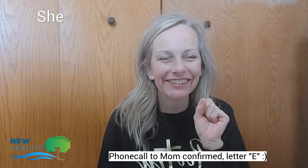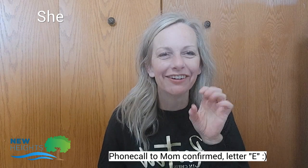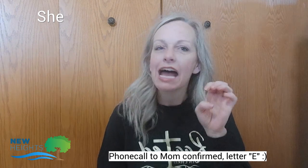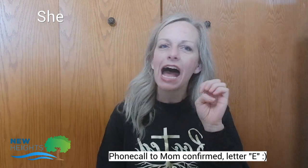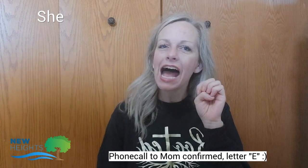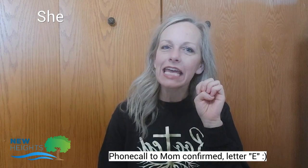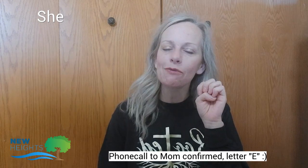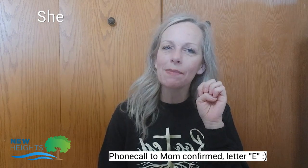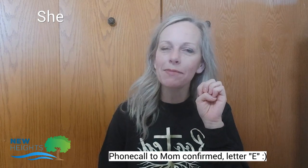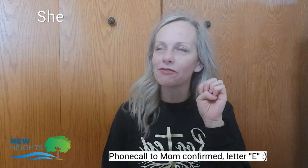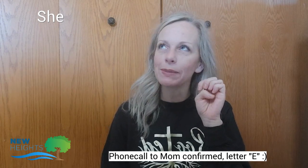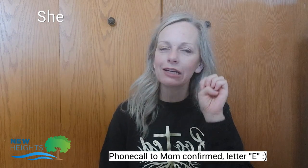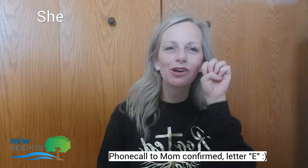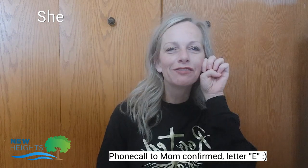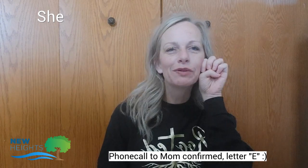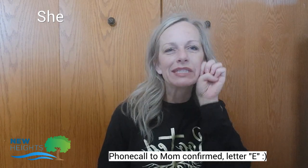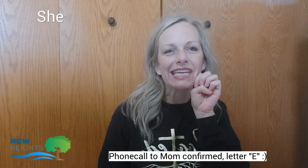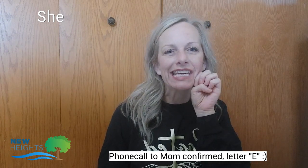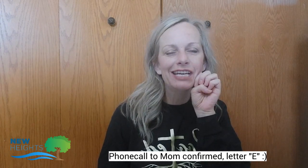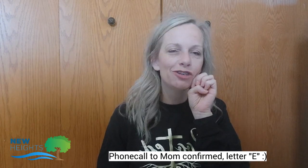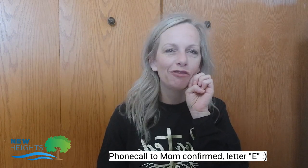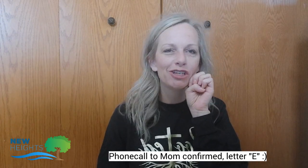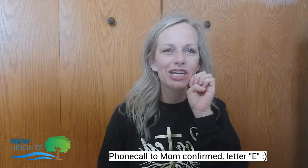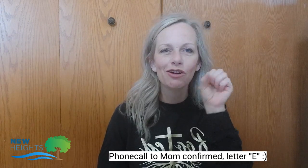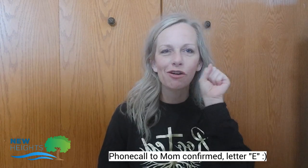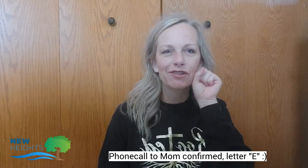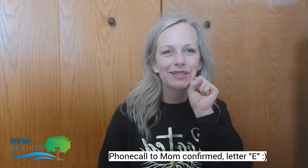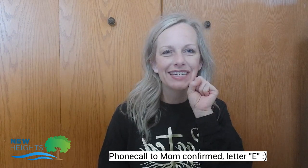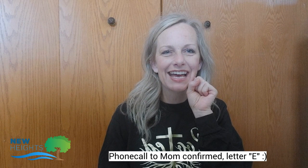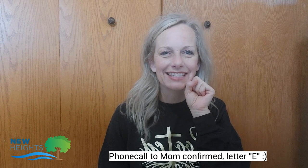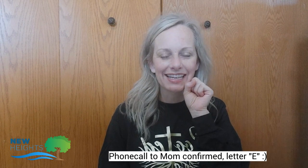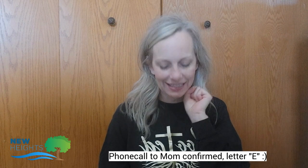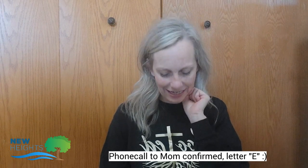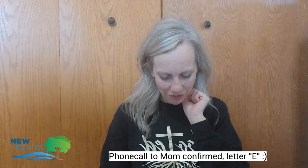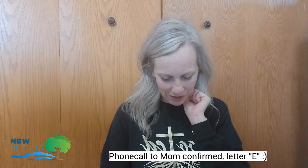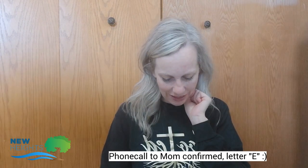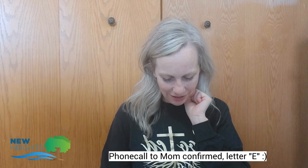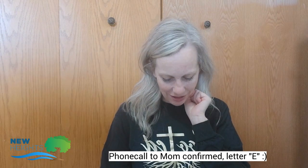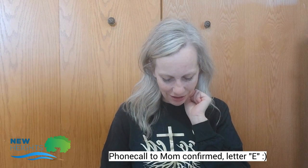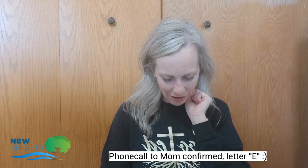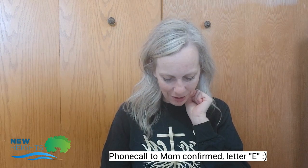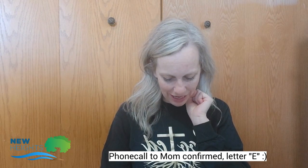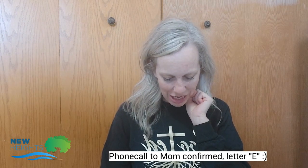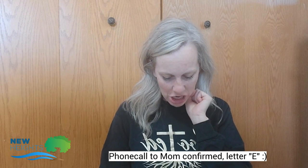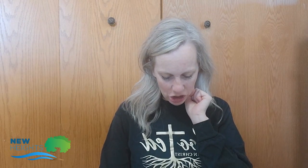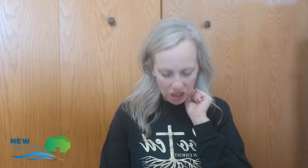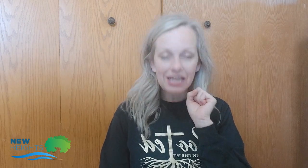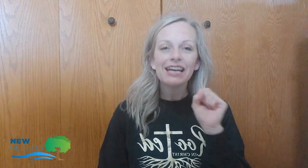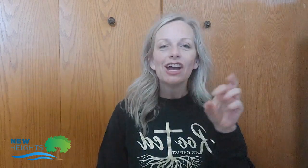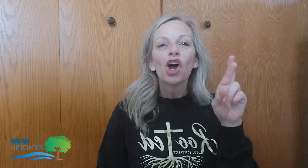know. I can't remember from a little girl if it was the E for she or if it was the S. I guess I never really thought about that. She,